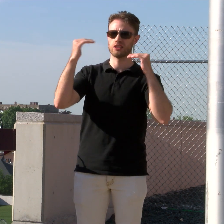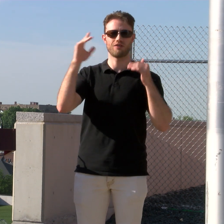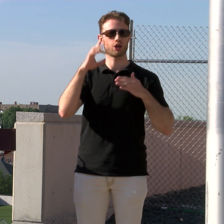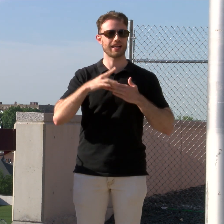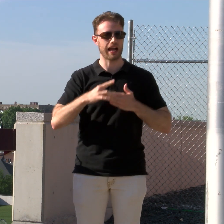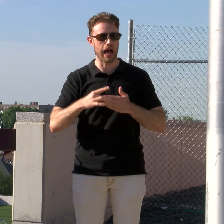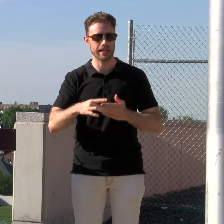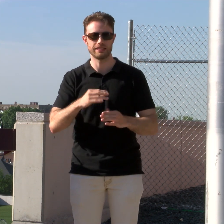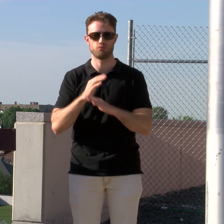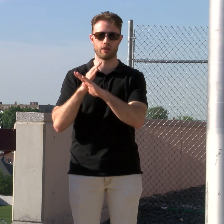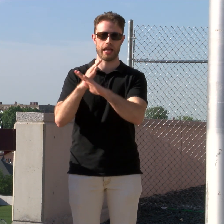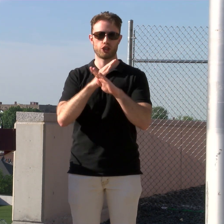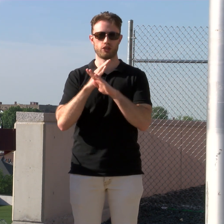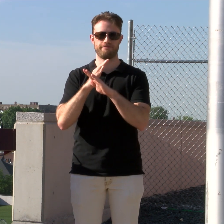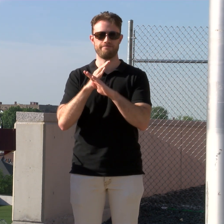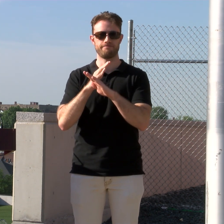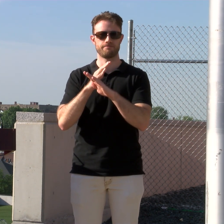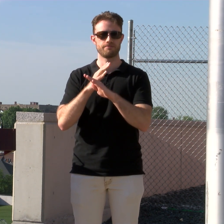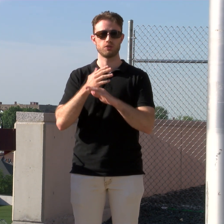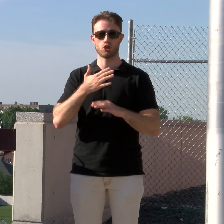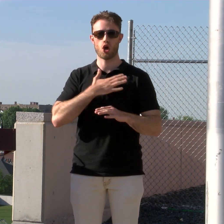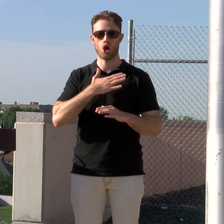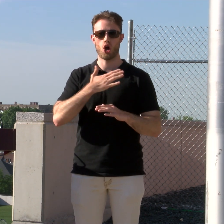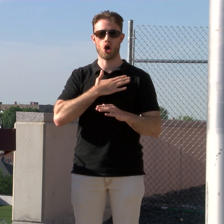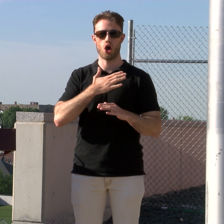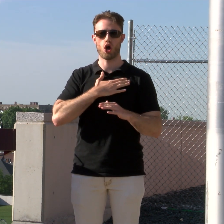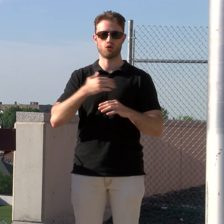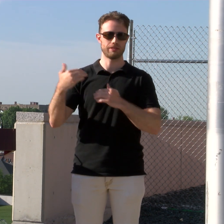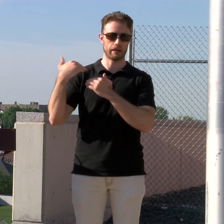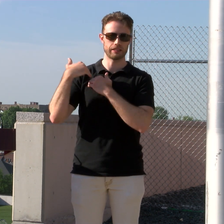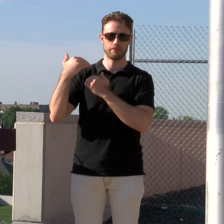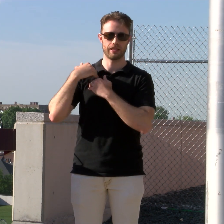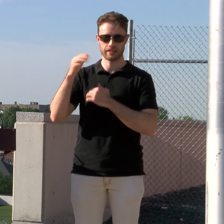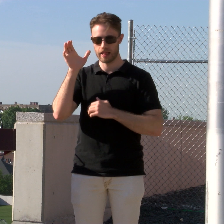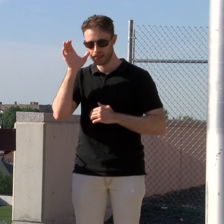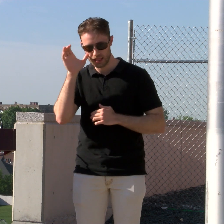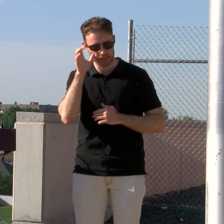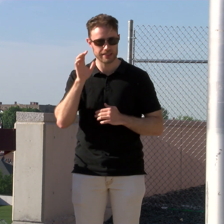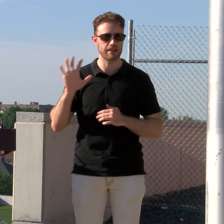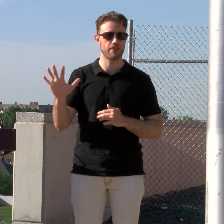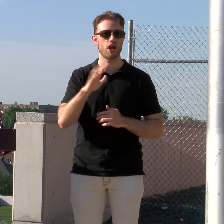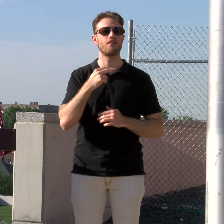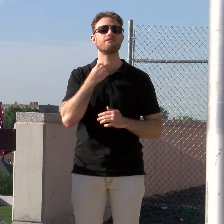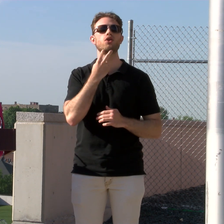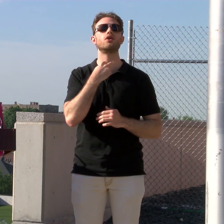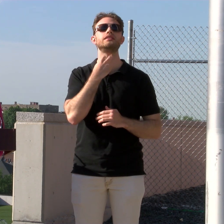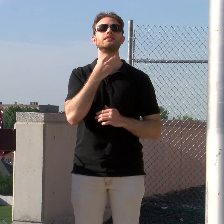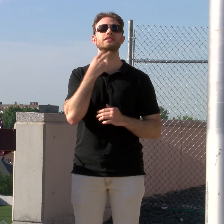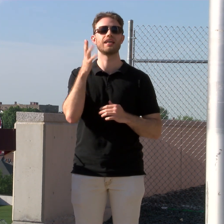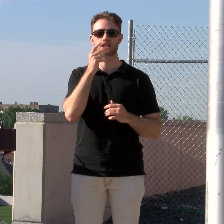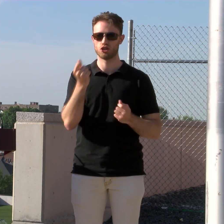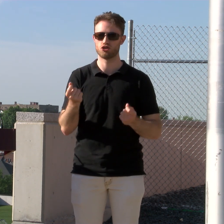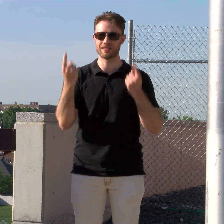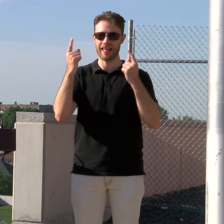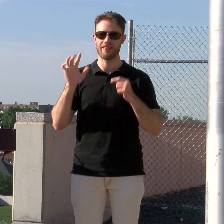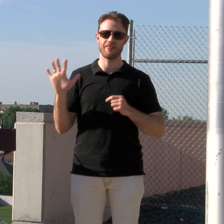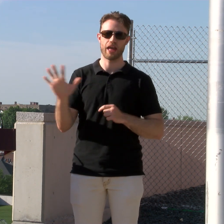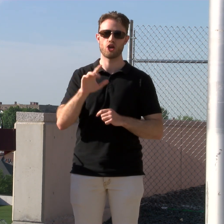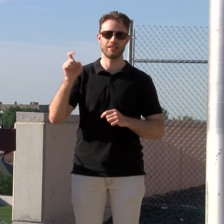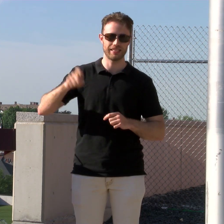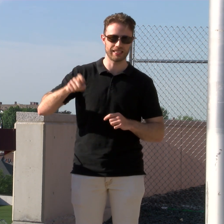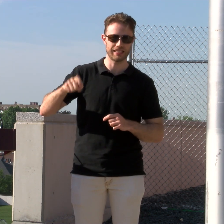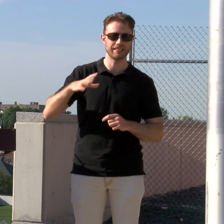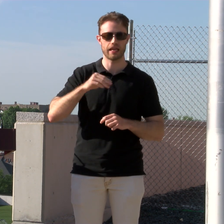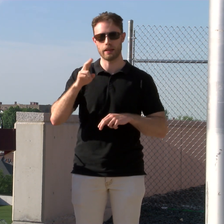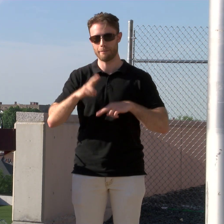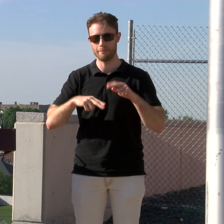protection. It is our solemn responsibility to listen to their voices, to understand their needs, and